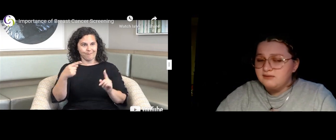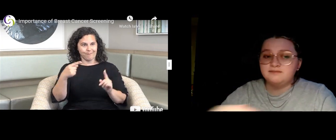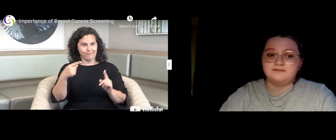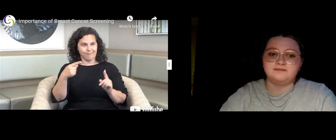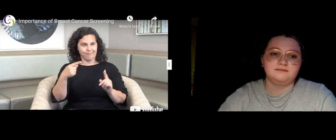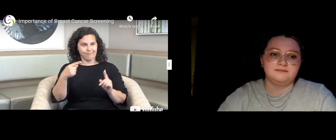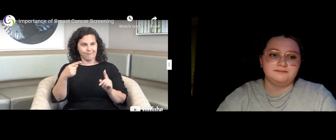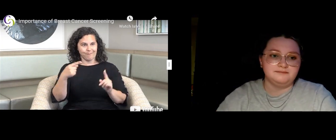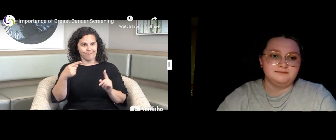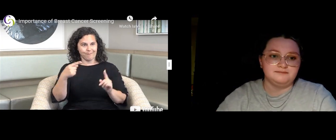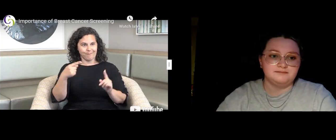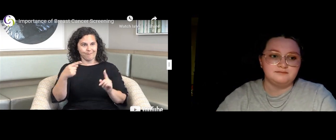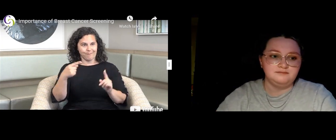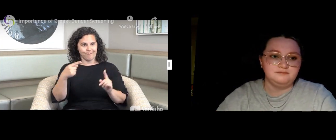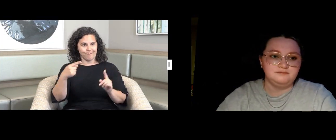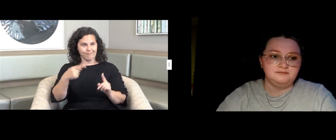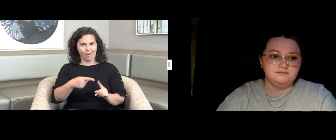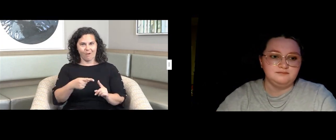of it.